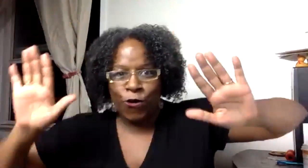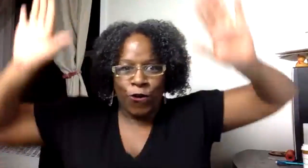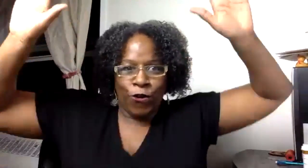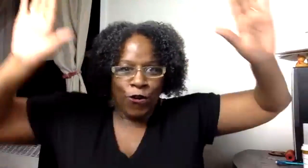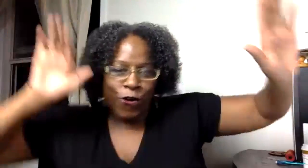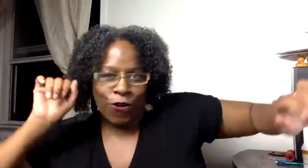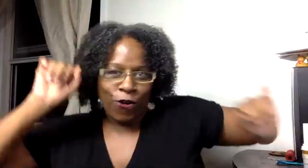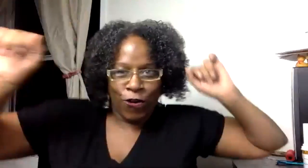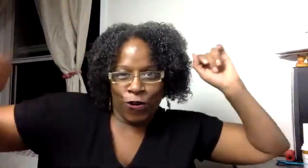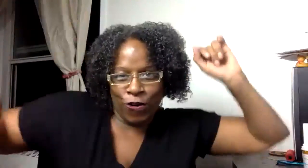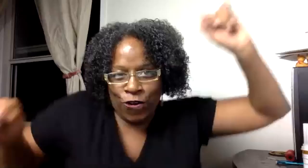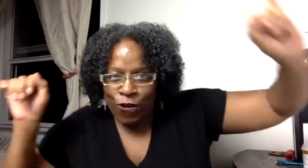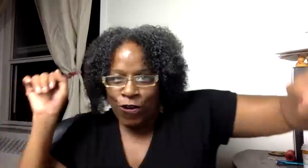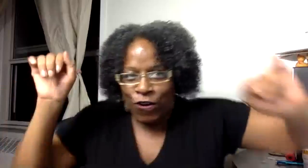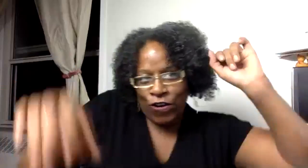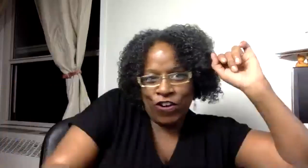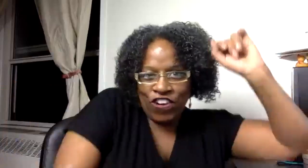And we are switching interpreters.